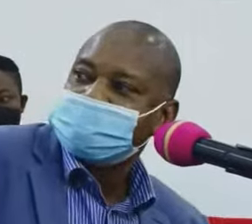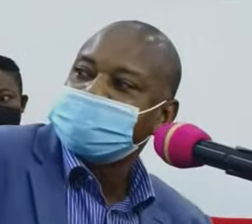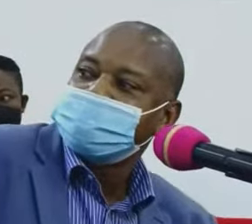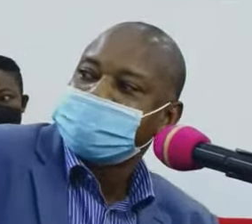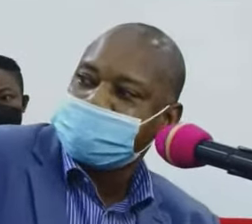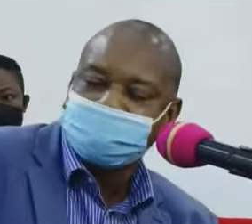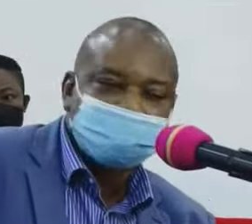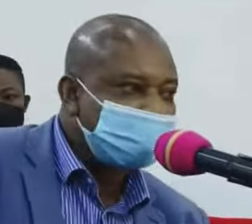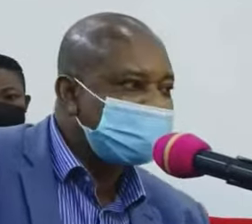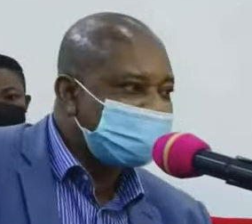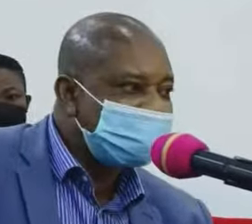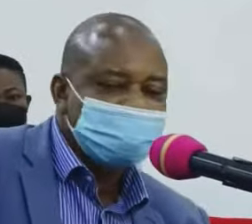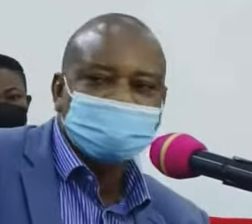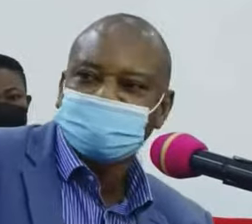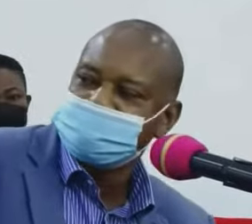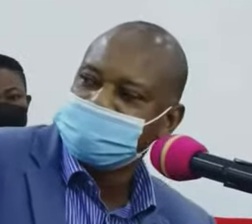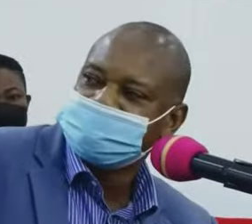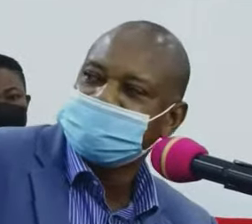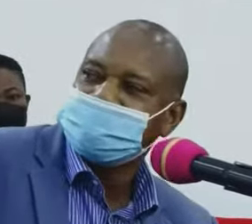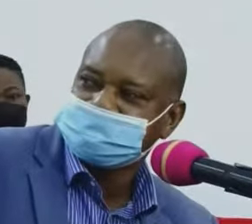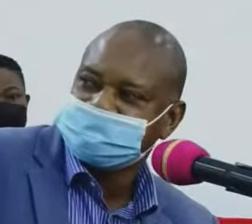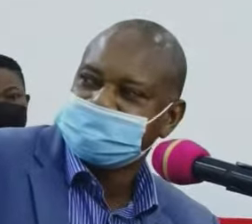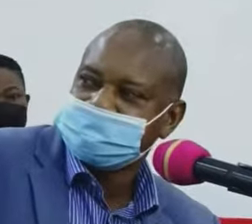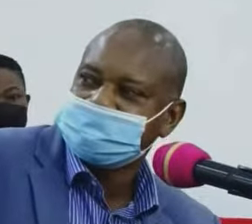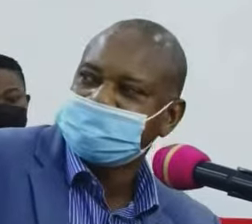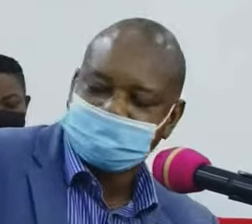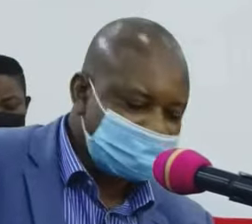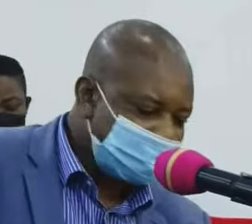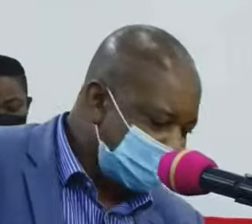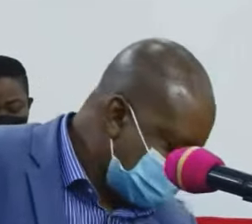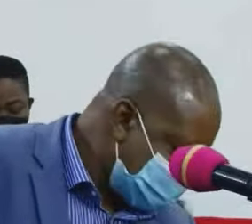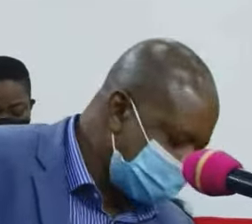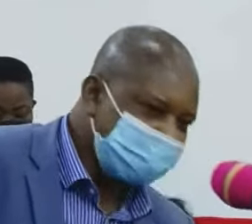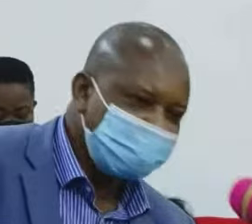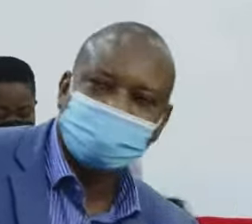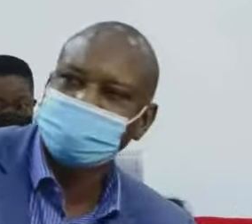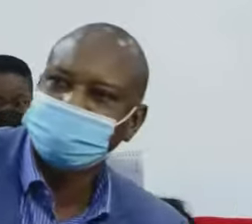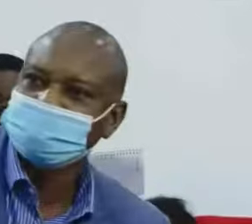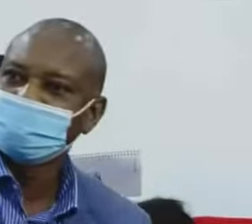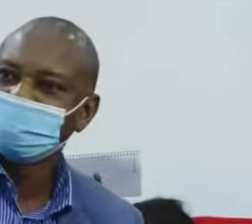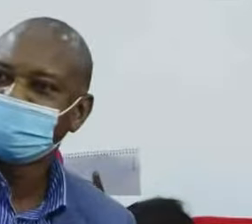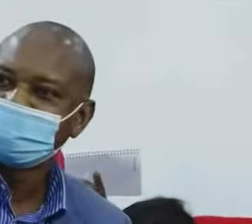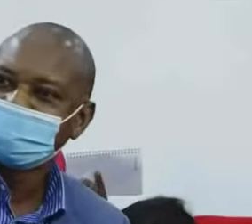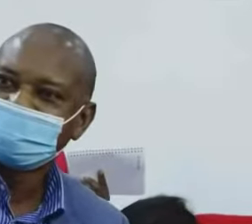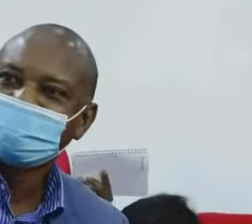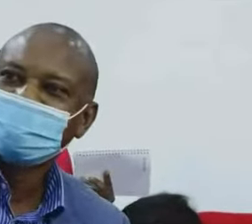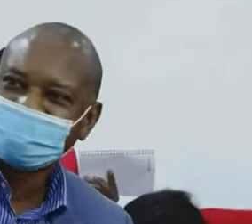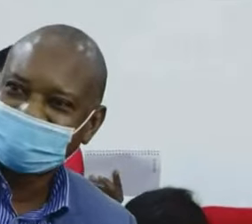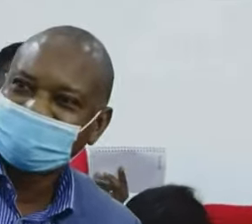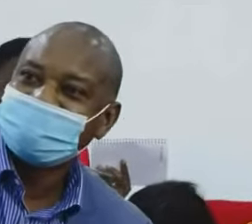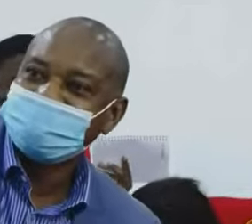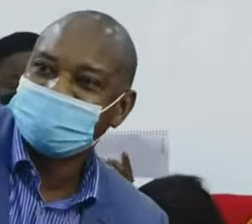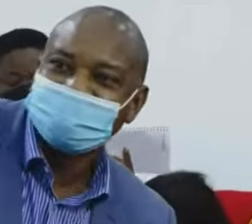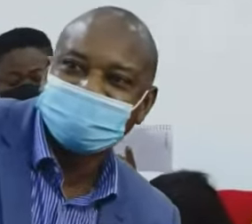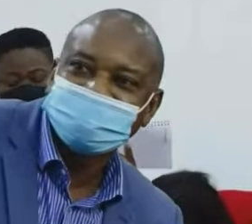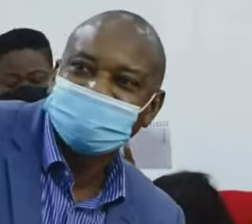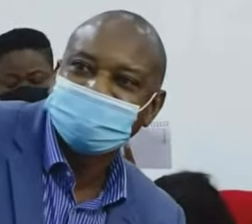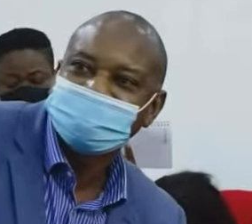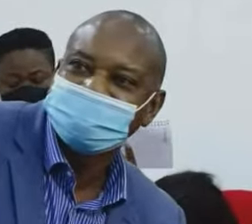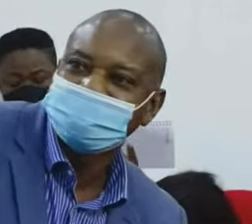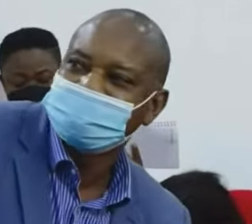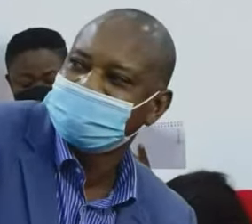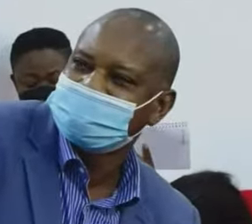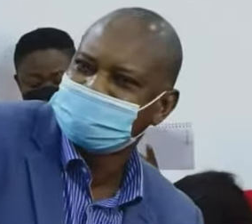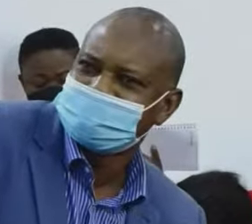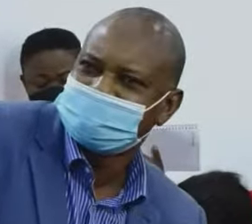uses. Very good. And MAPOL, the prevention of pollution at Thank sea. you. Thank you, Captain. Then the issue of evasion of taxes. Evasion